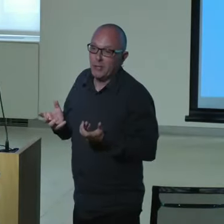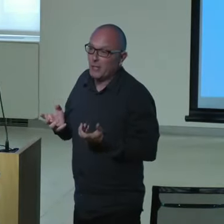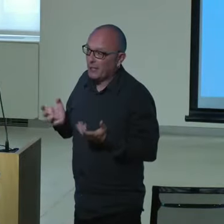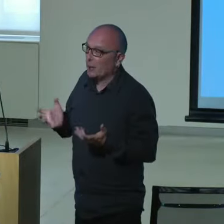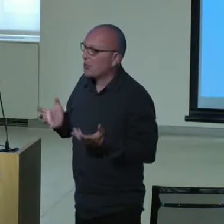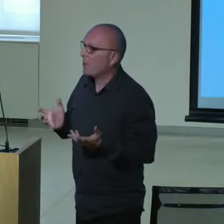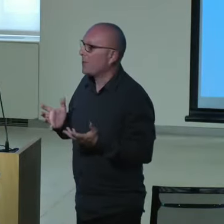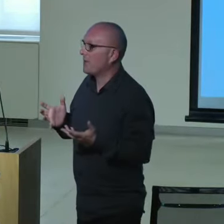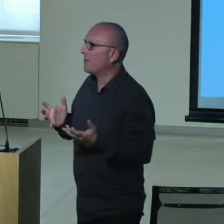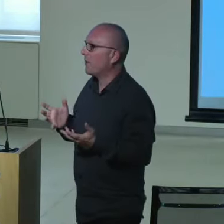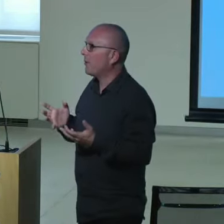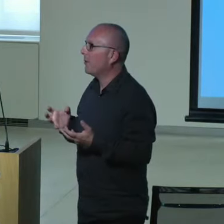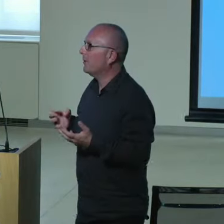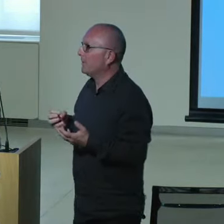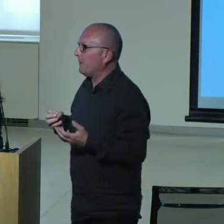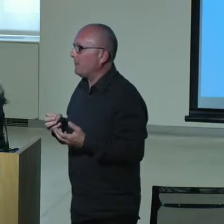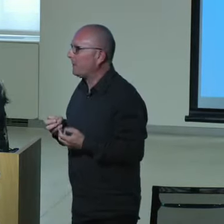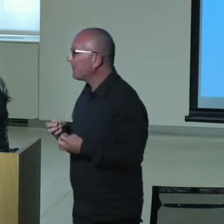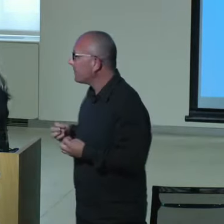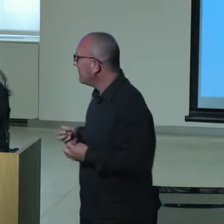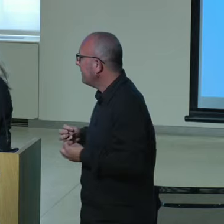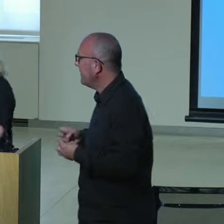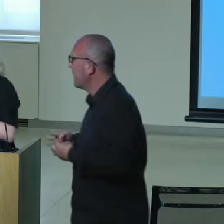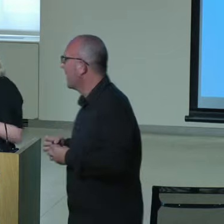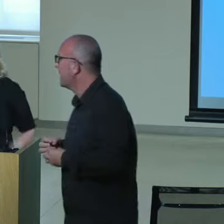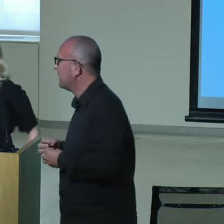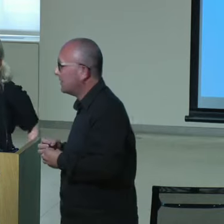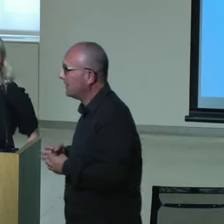please, this is the right moment for them.